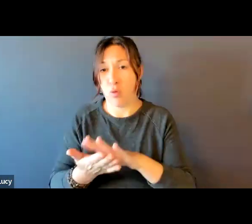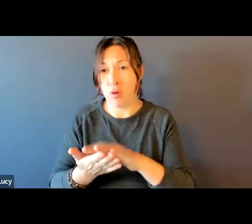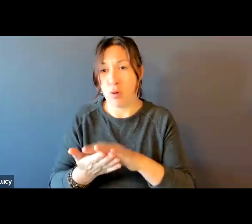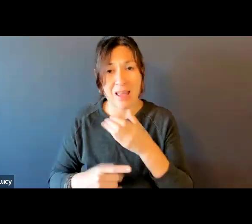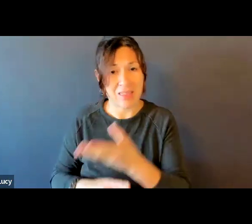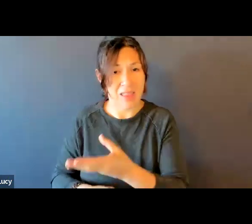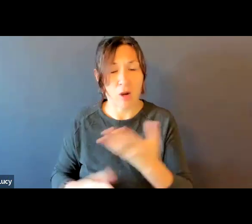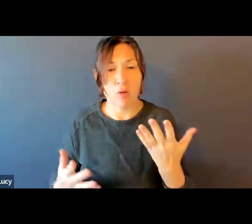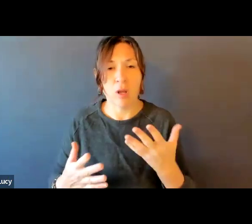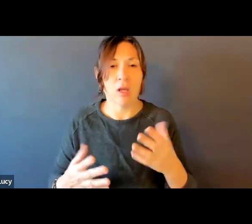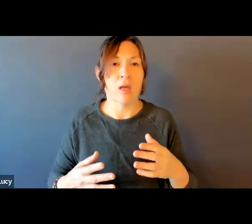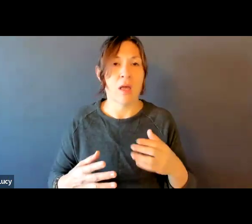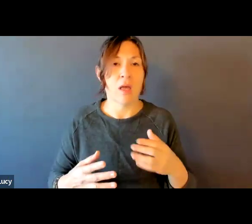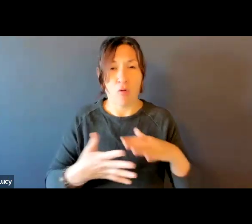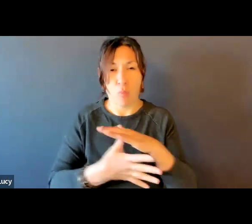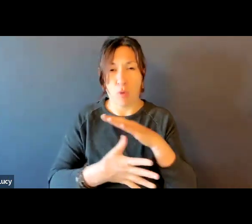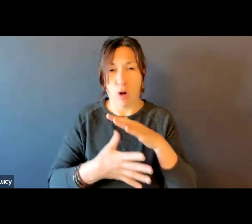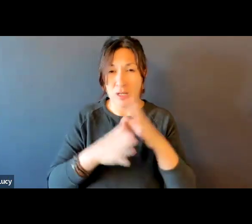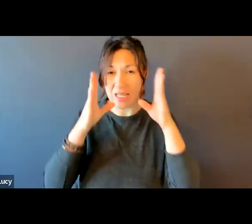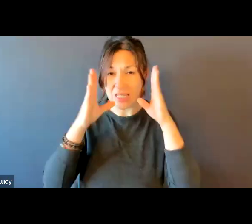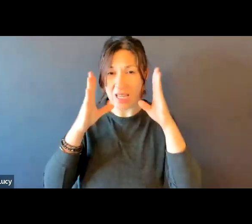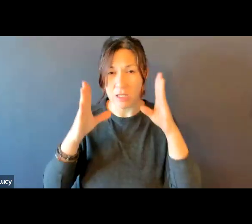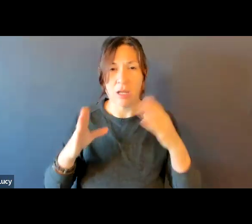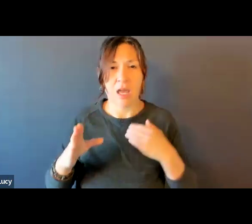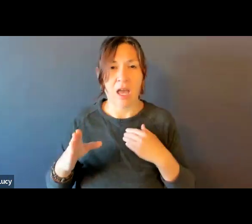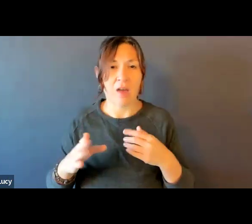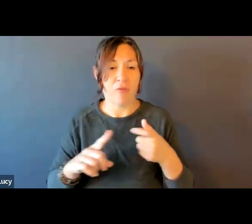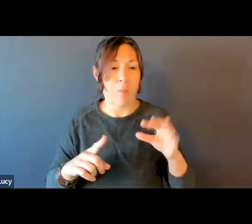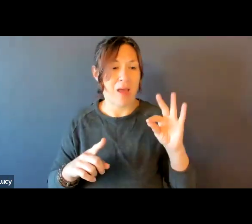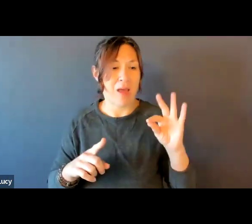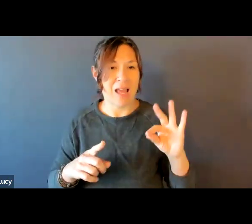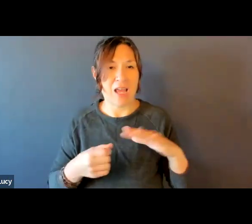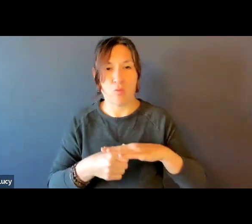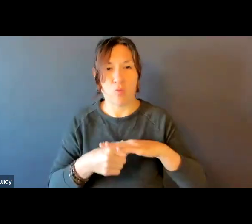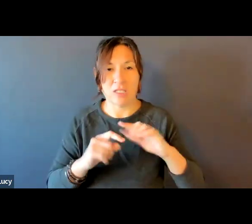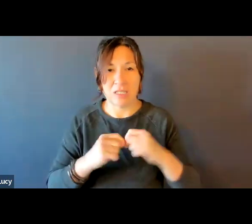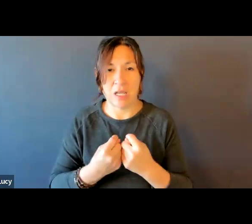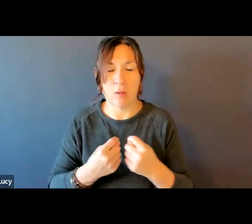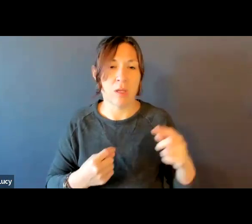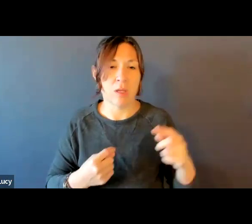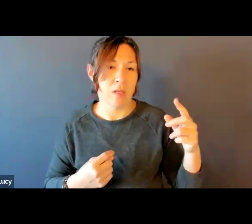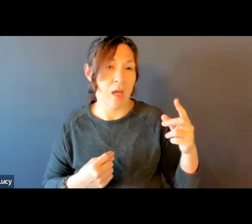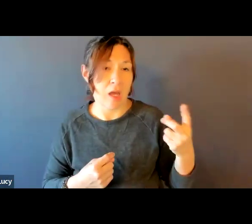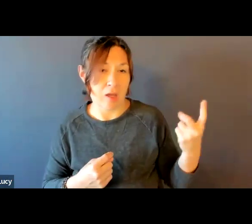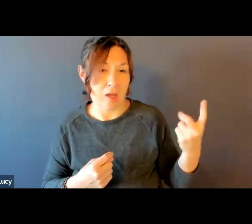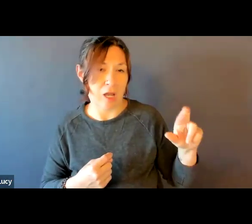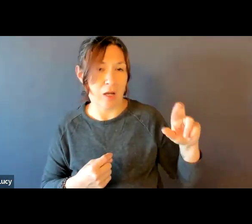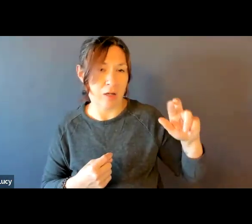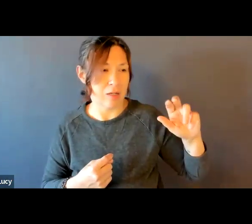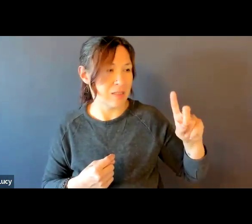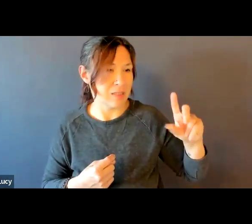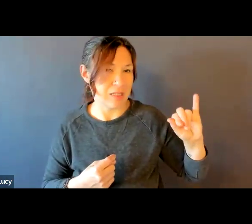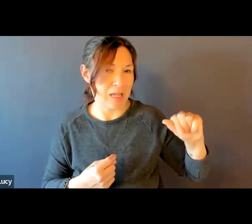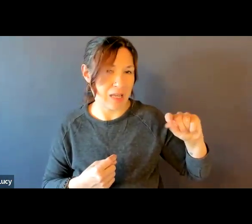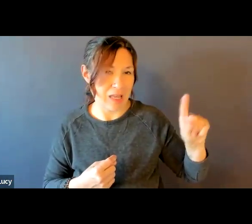is the priority attention given by our 9 regional teams, with Dr. Diaz as an example of a leader of the Region